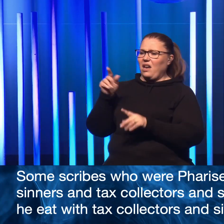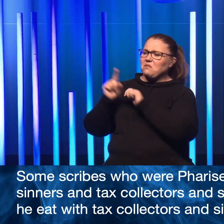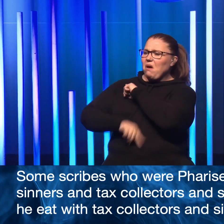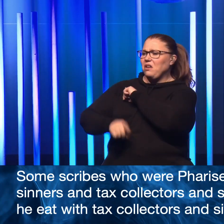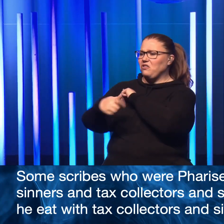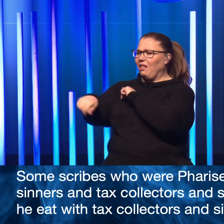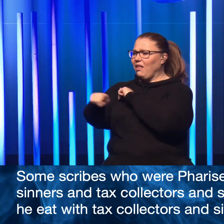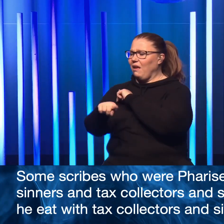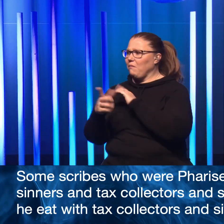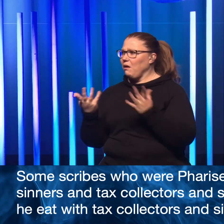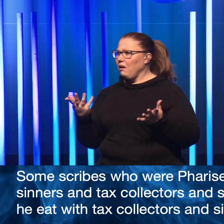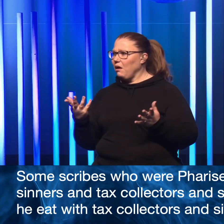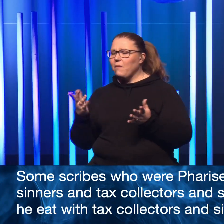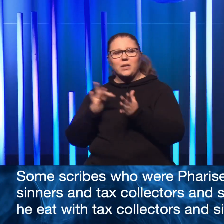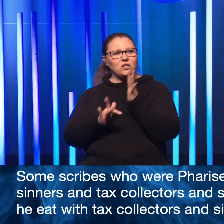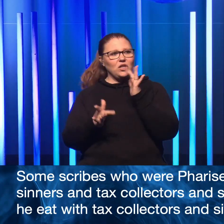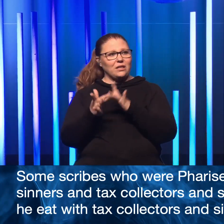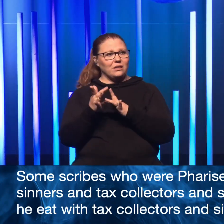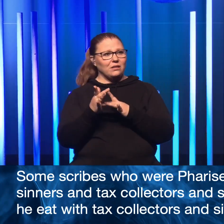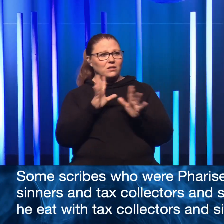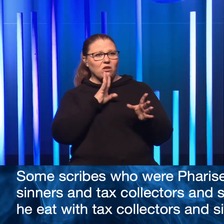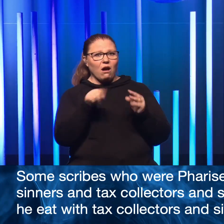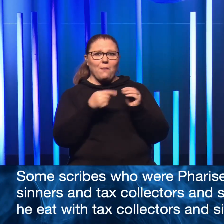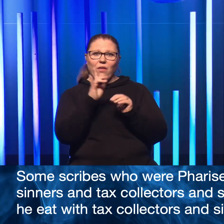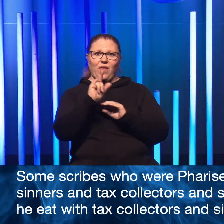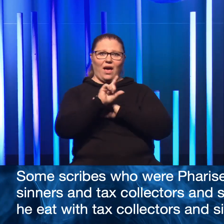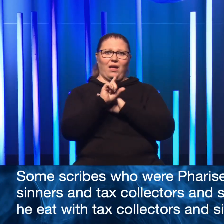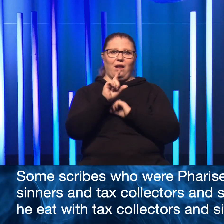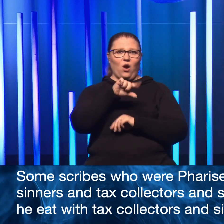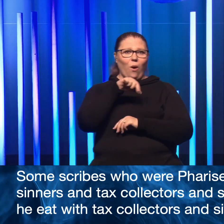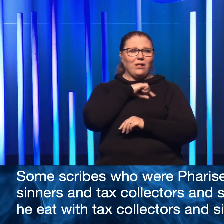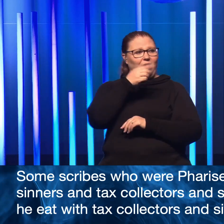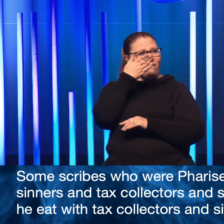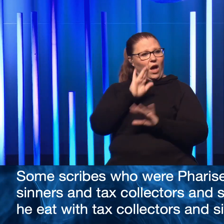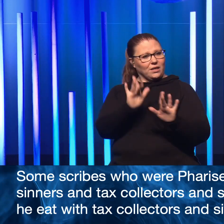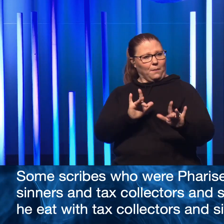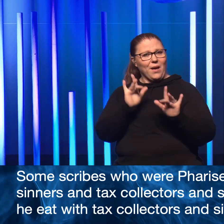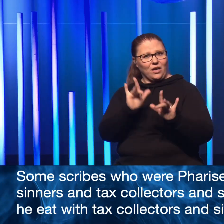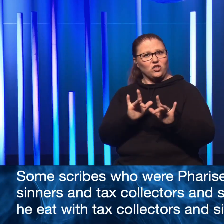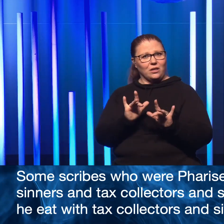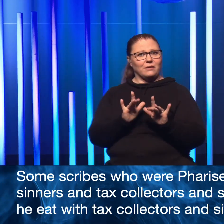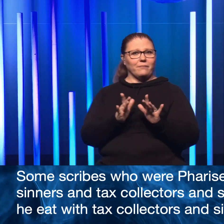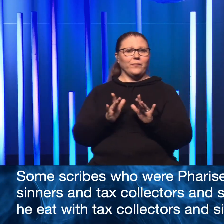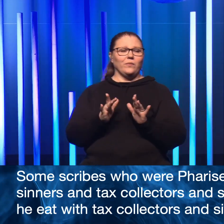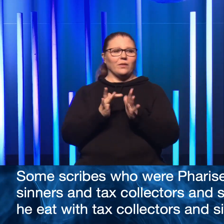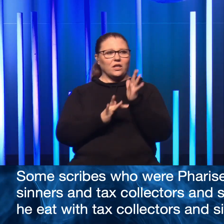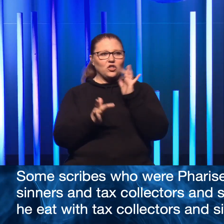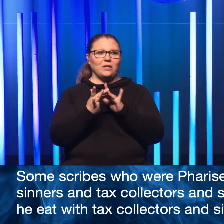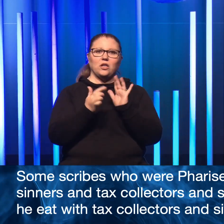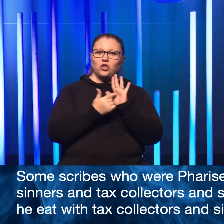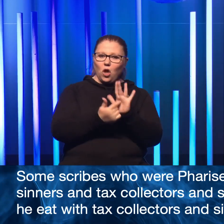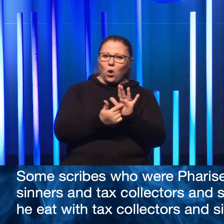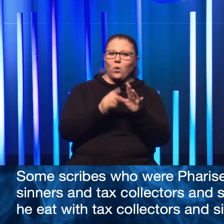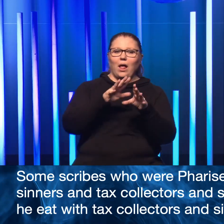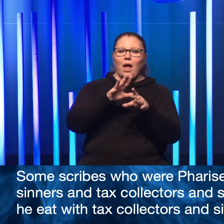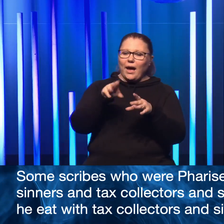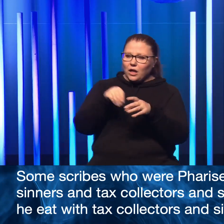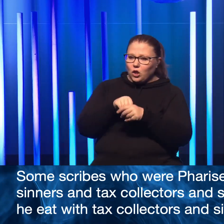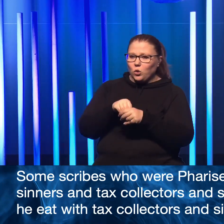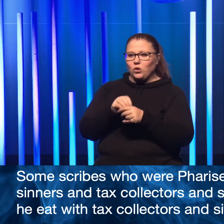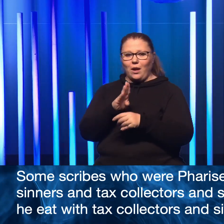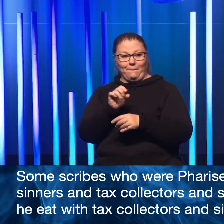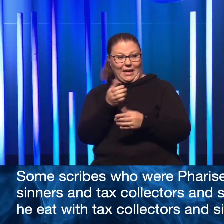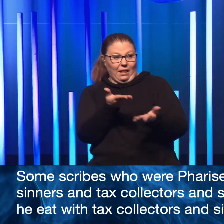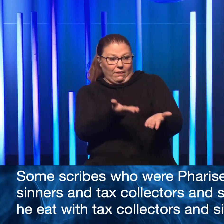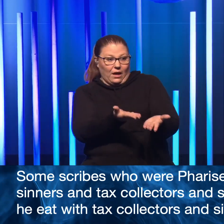Now, Jesus, to talk about this quality of God as compassionate, he would show it, or as kind of inclusive of like being there,